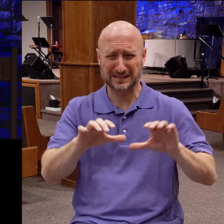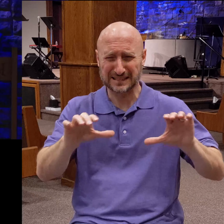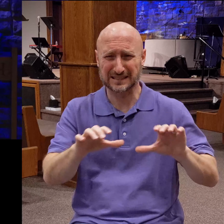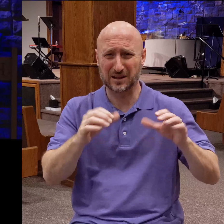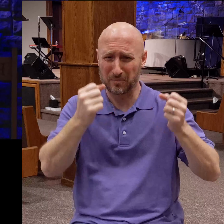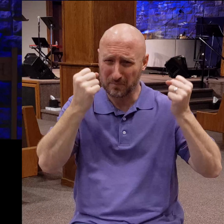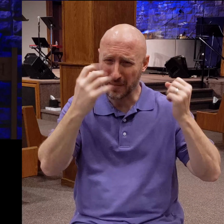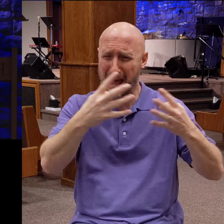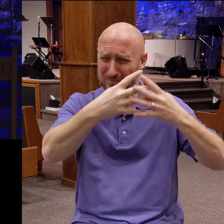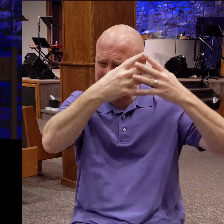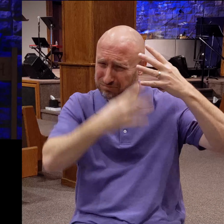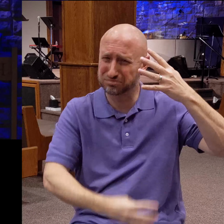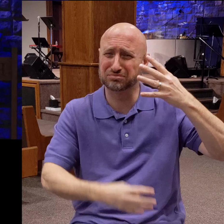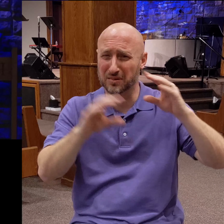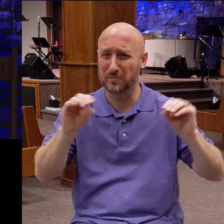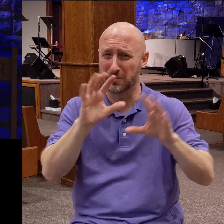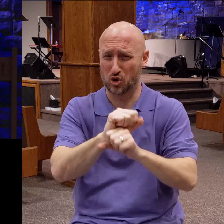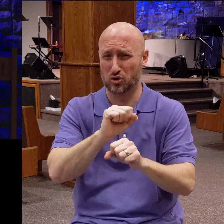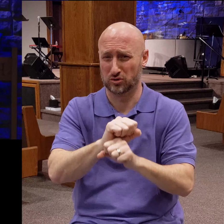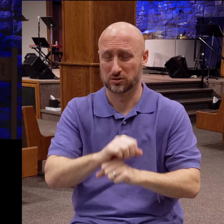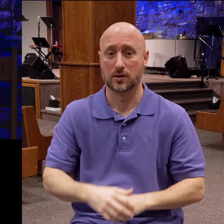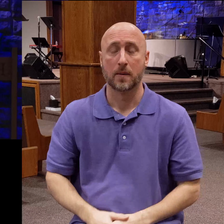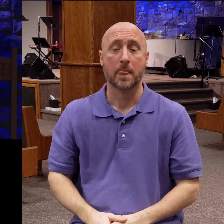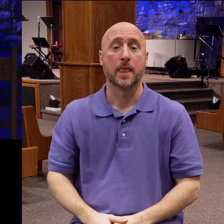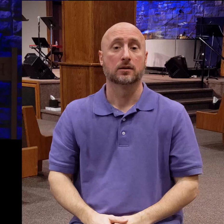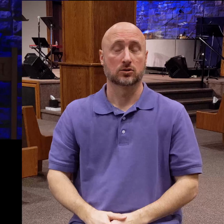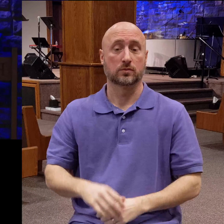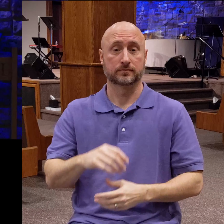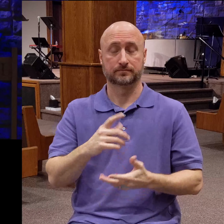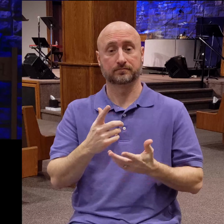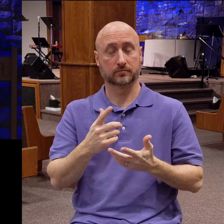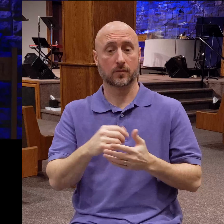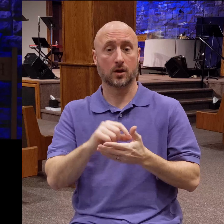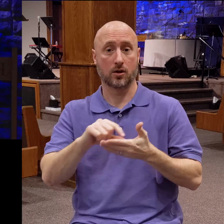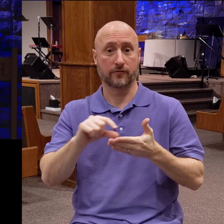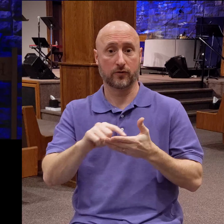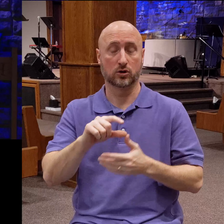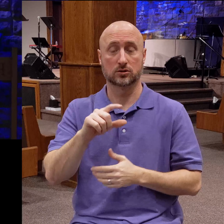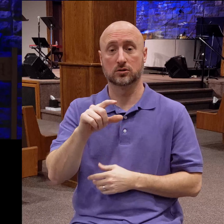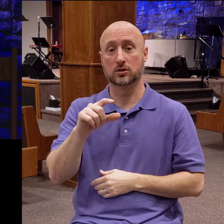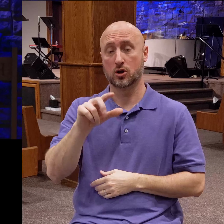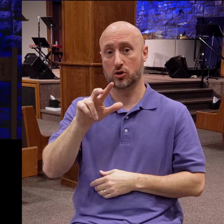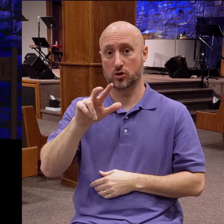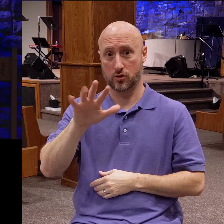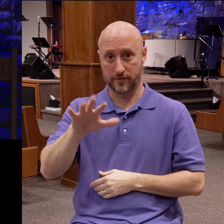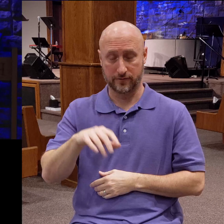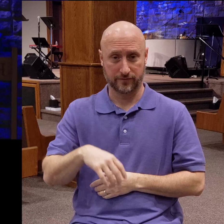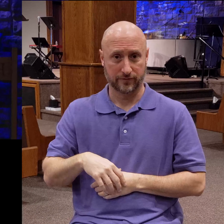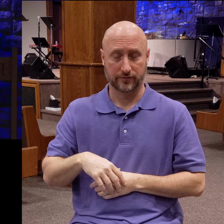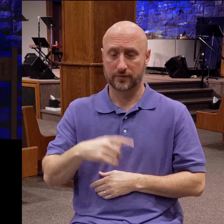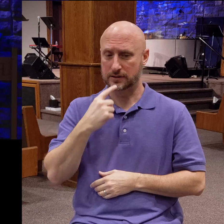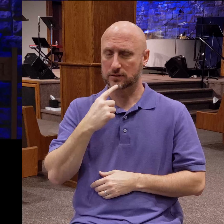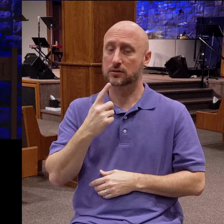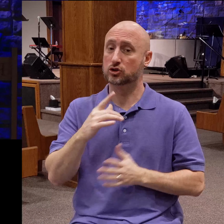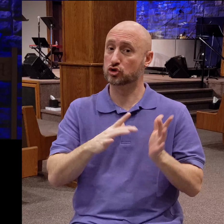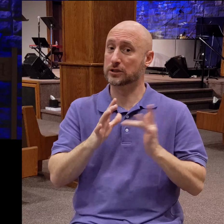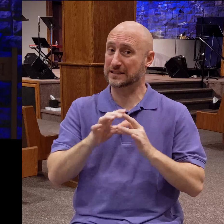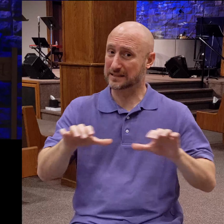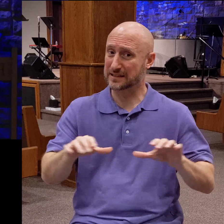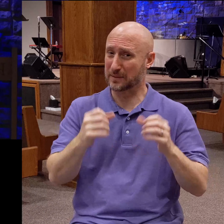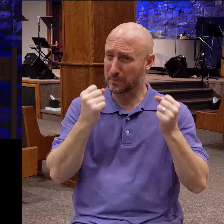In fact, look in chapter 21, verse 25. It says, there are also many other things